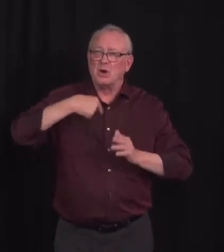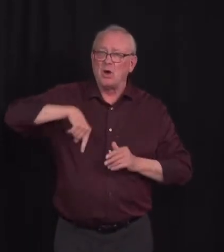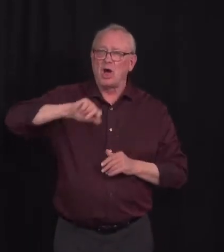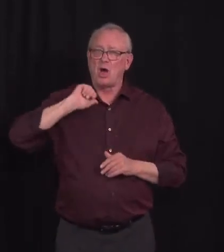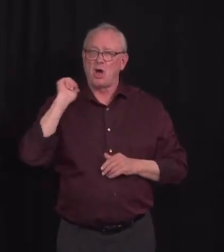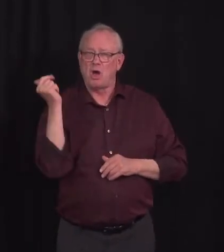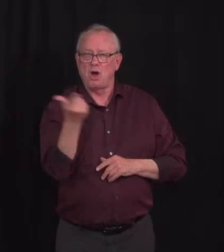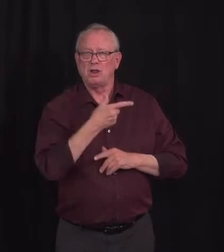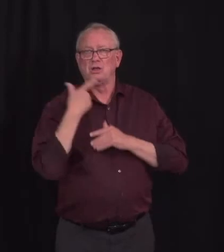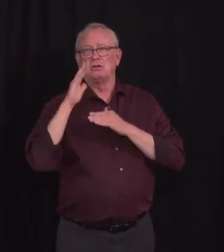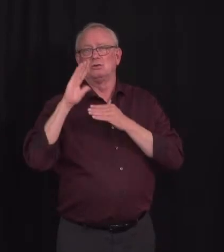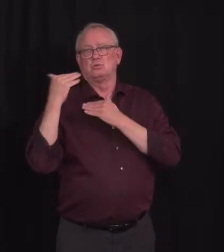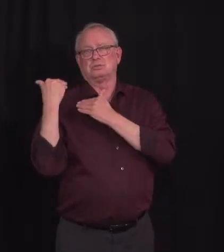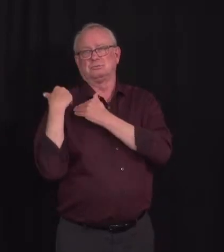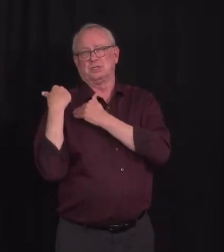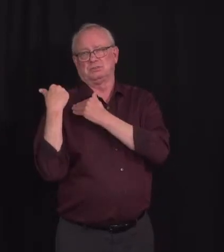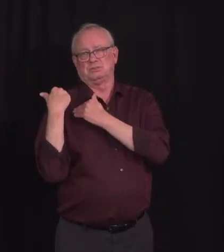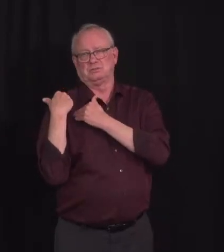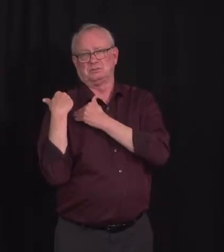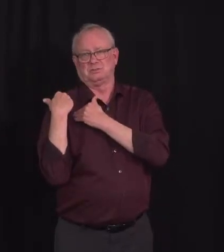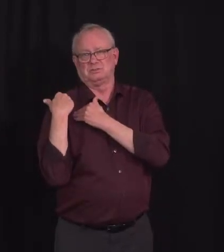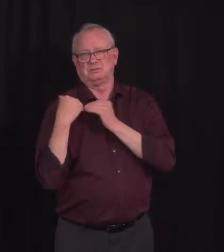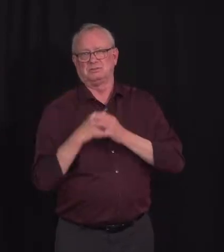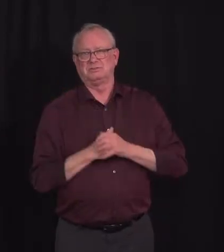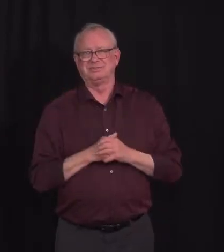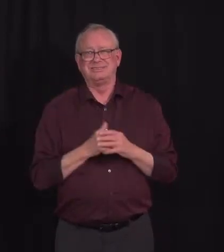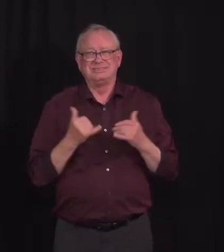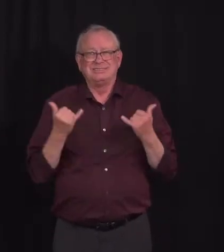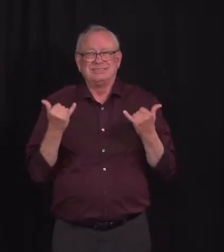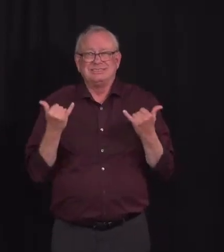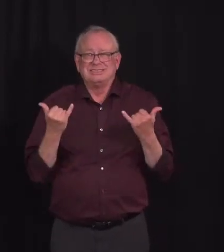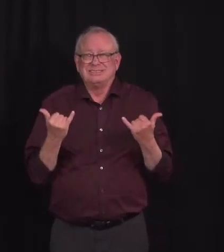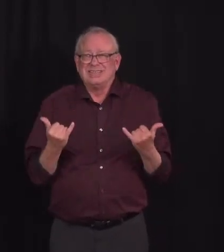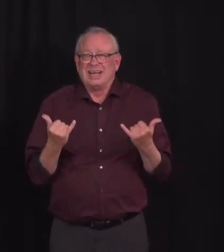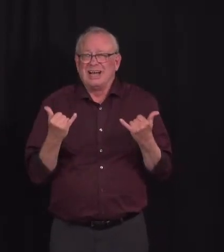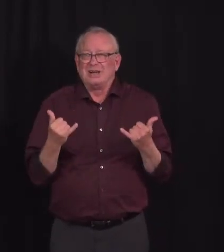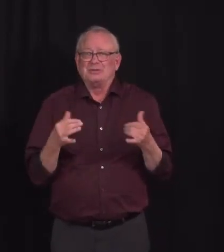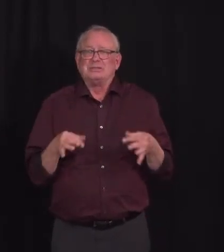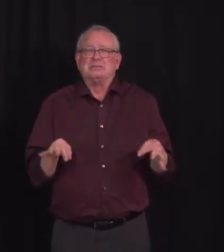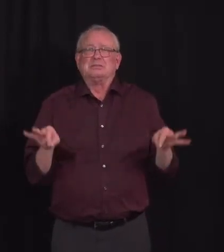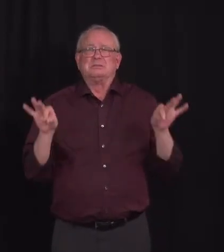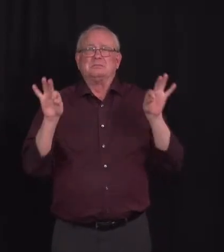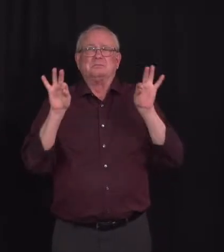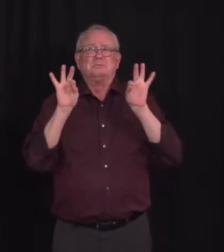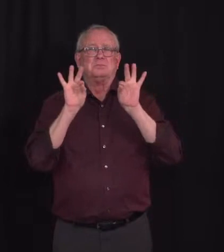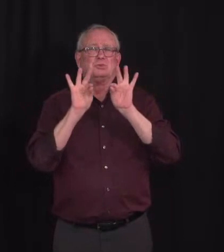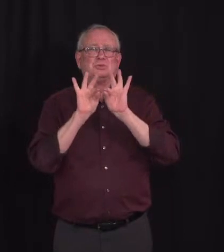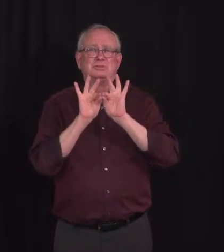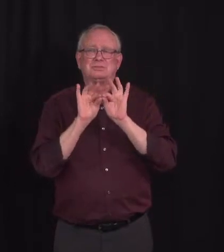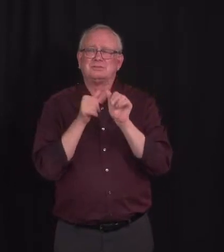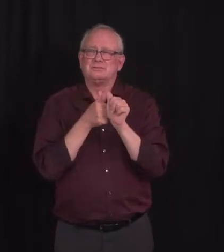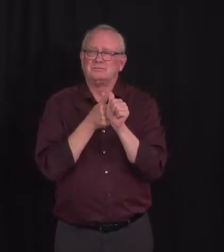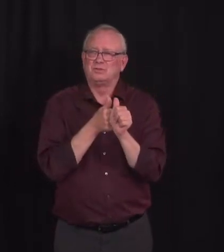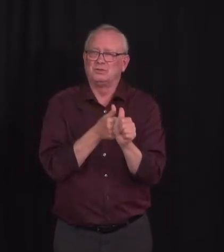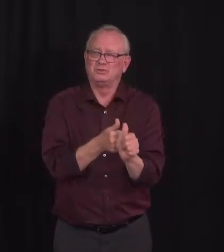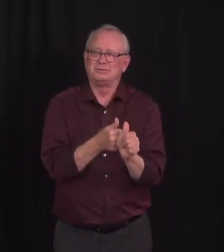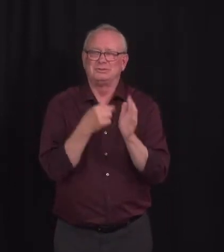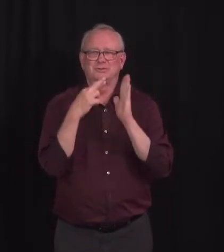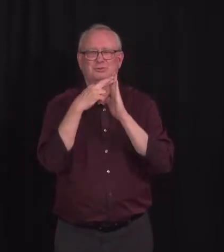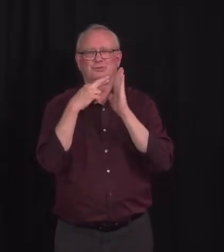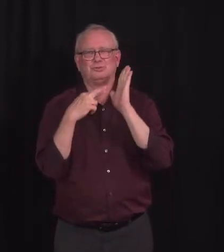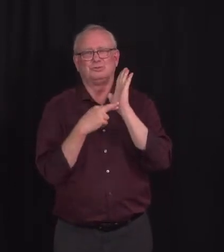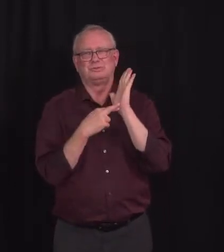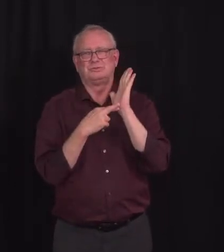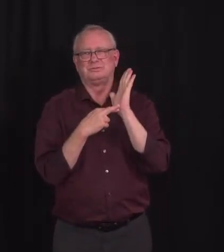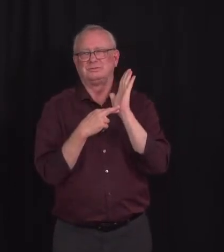critical that in this time period where we're seeing our colleagues, our fellow Albertans get protection at a